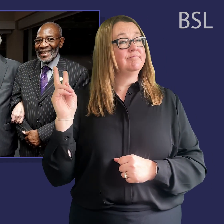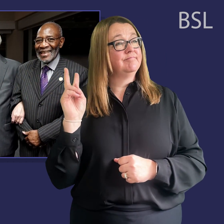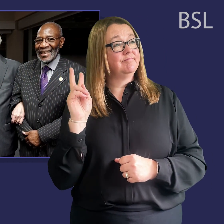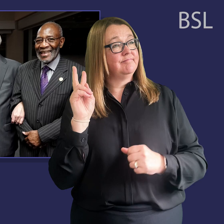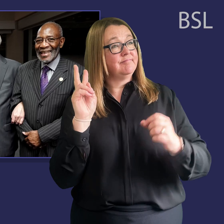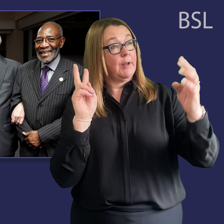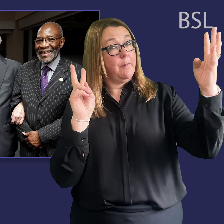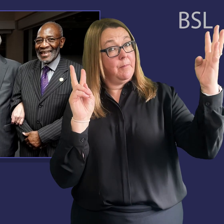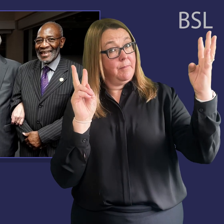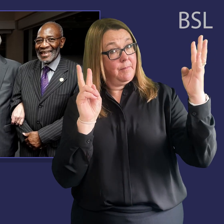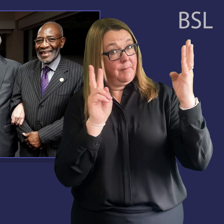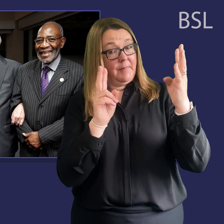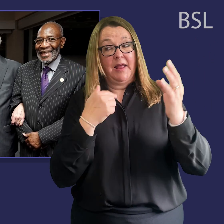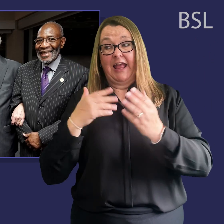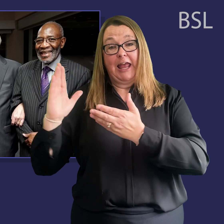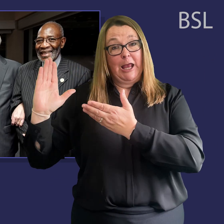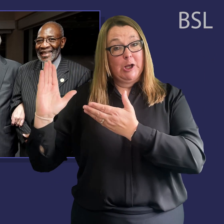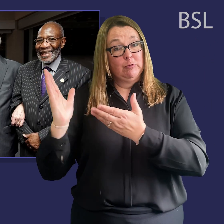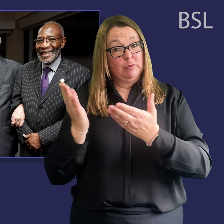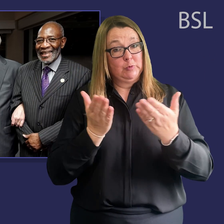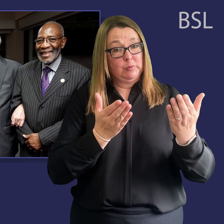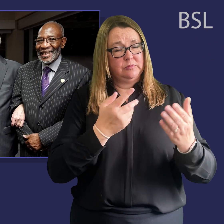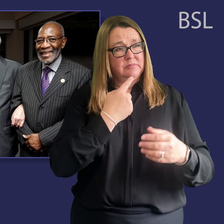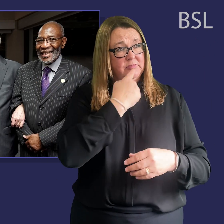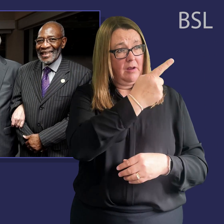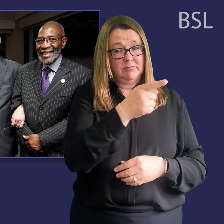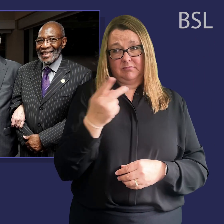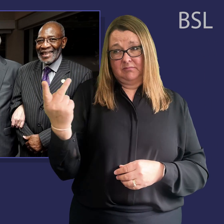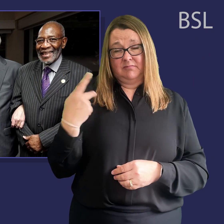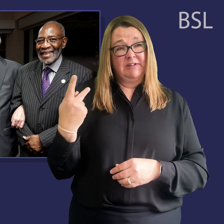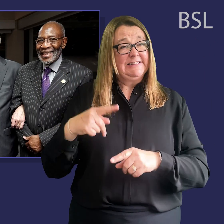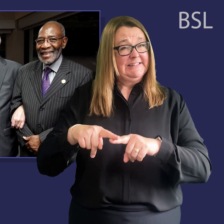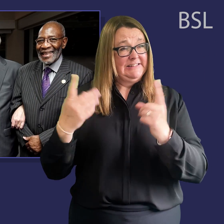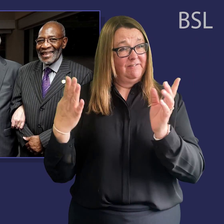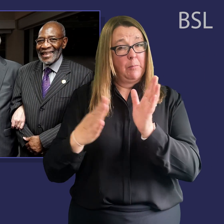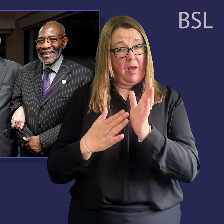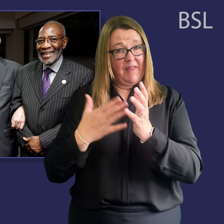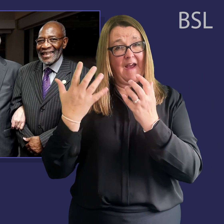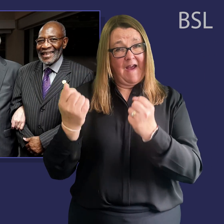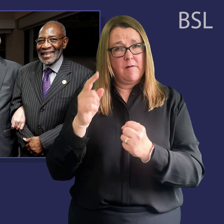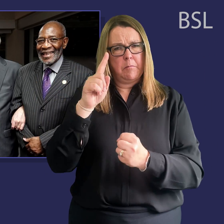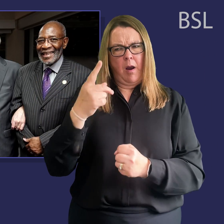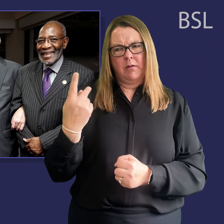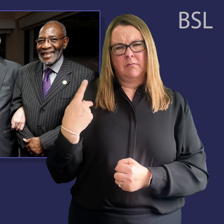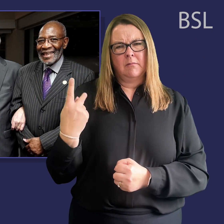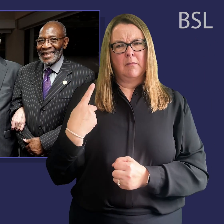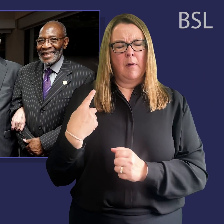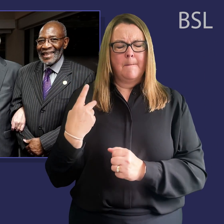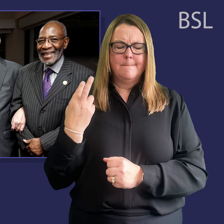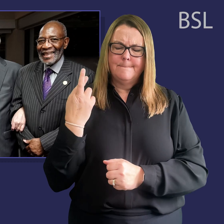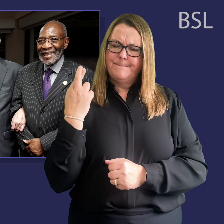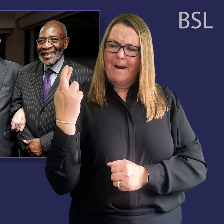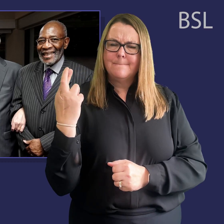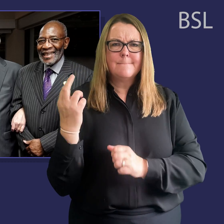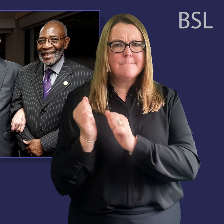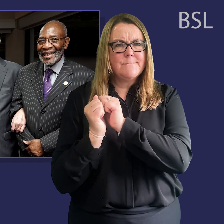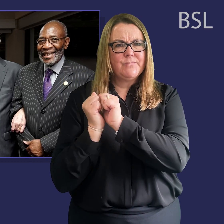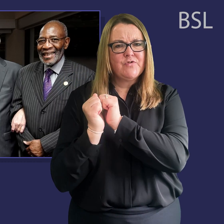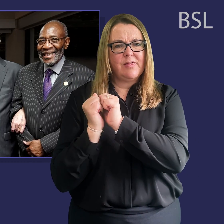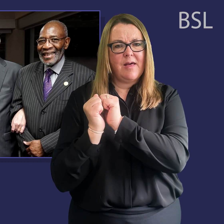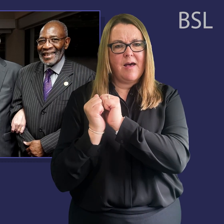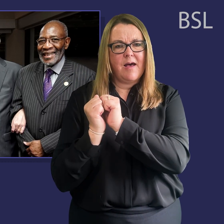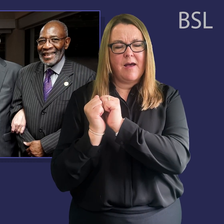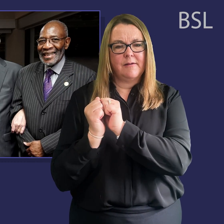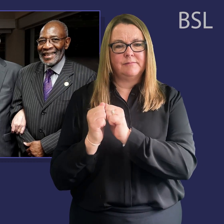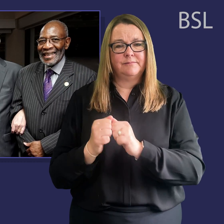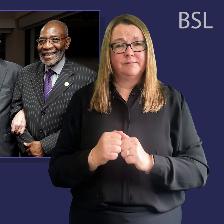mother. And I meant that because I felt that kindred